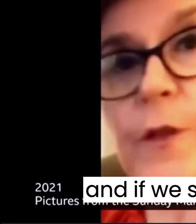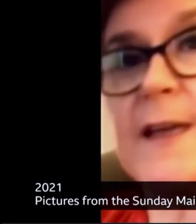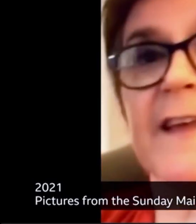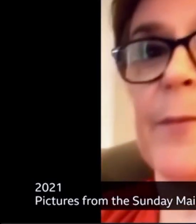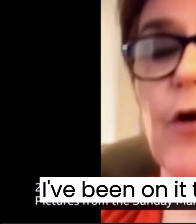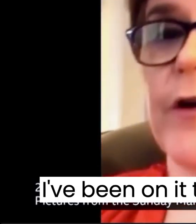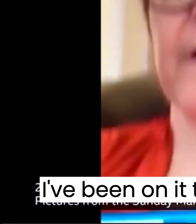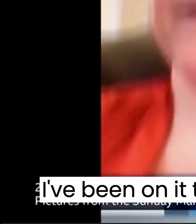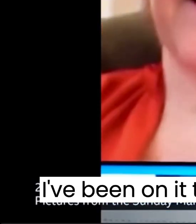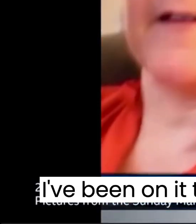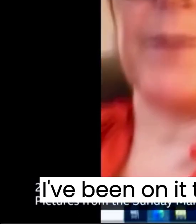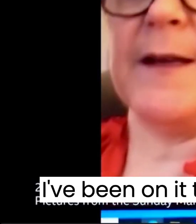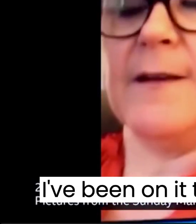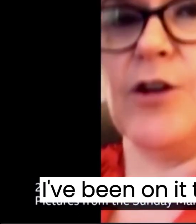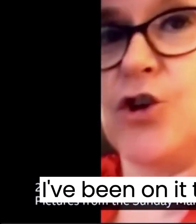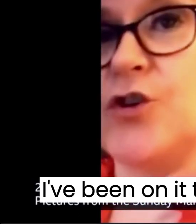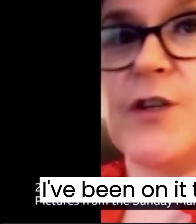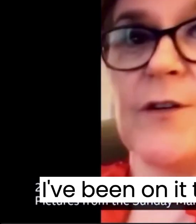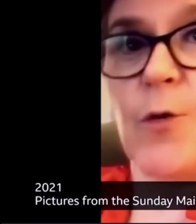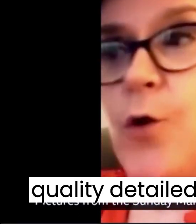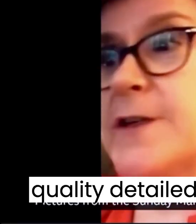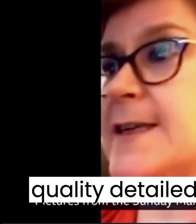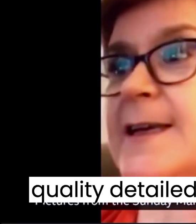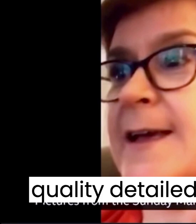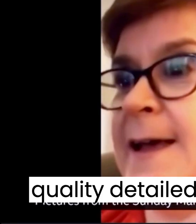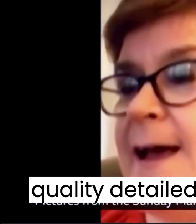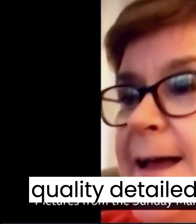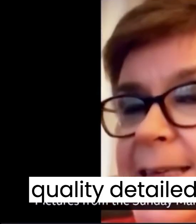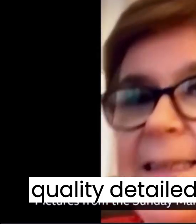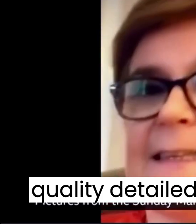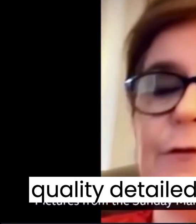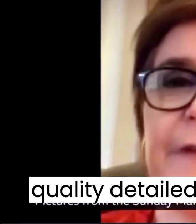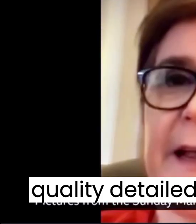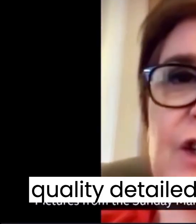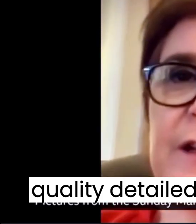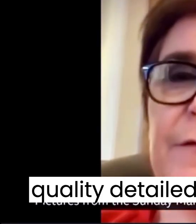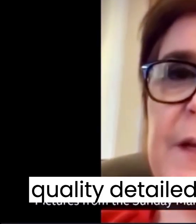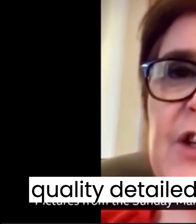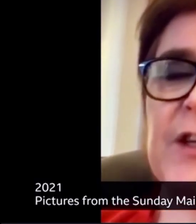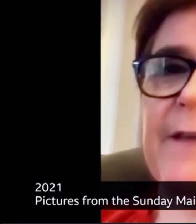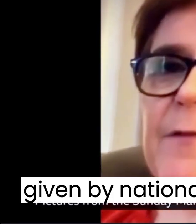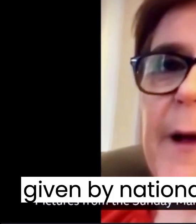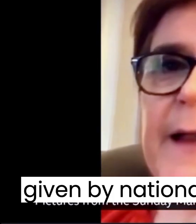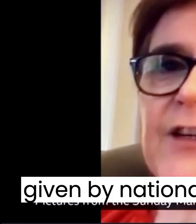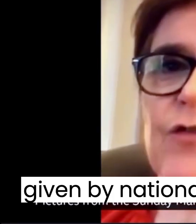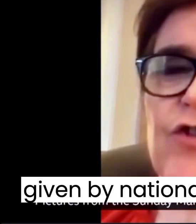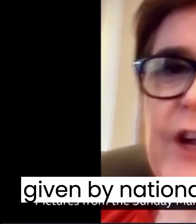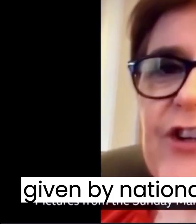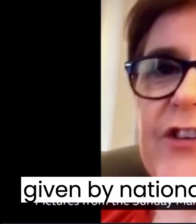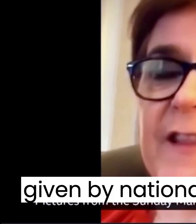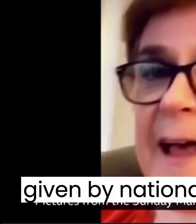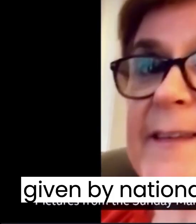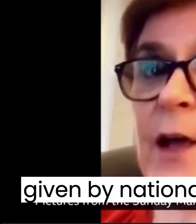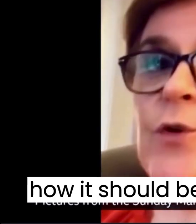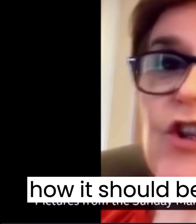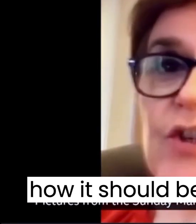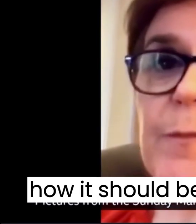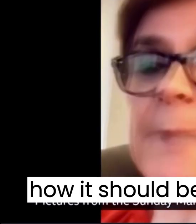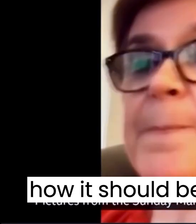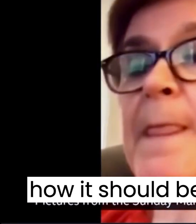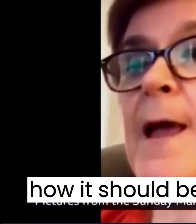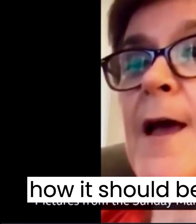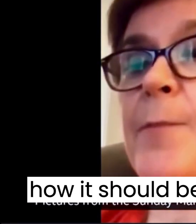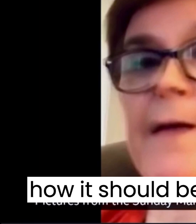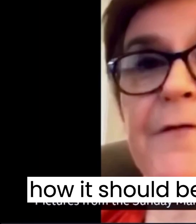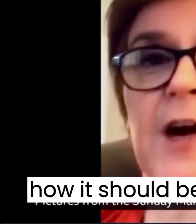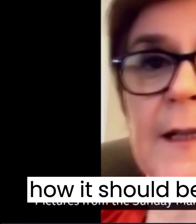So in all the years I've been on it, there has been good quality, detailed financial information given by national treasurers, and that's how it should